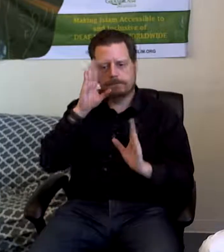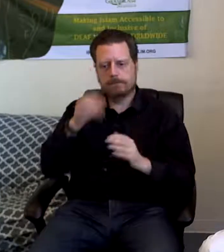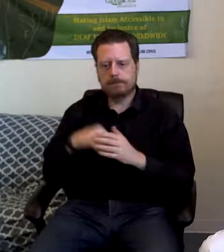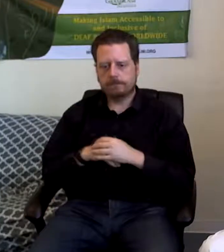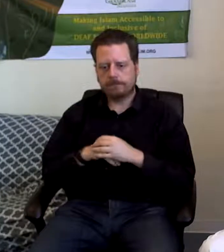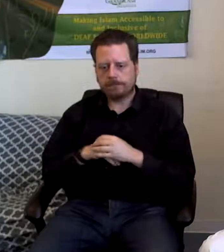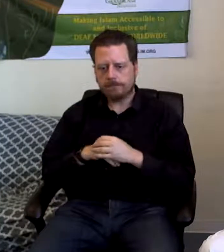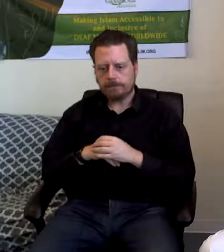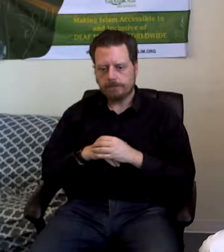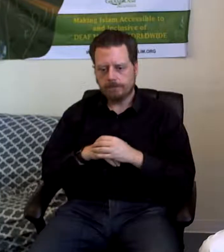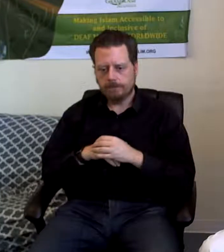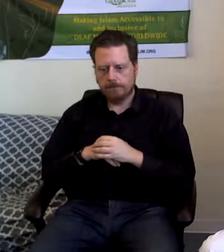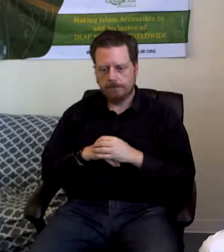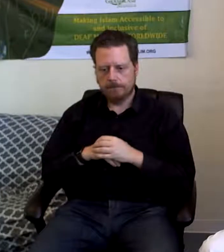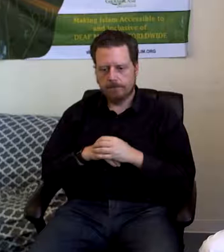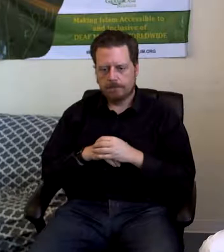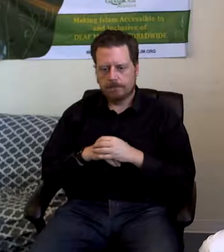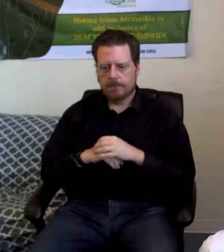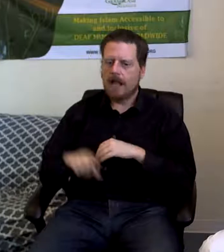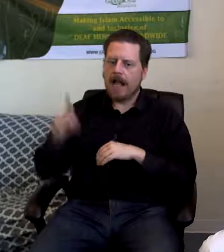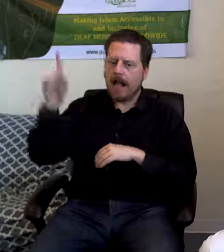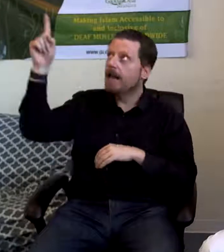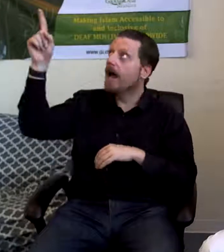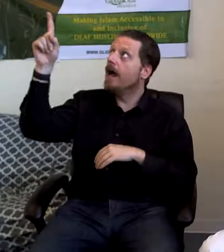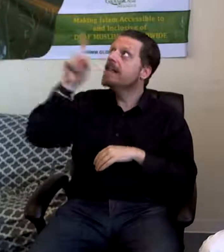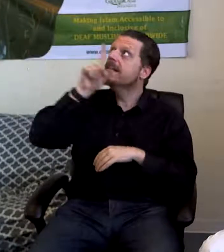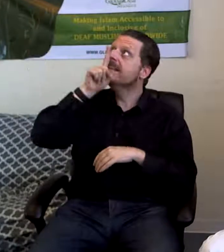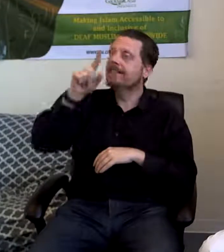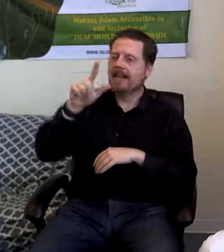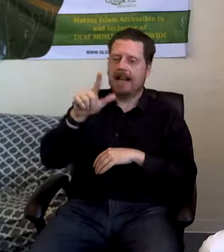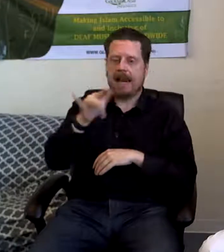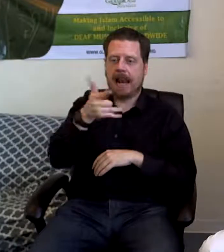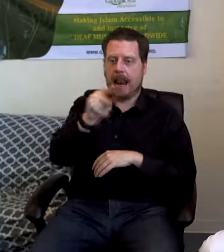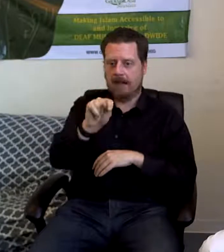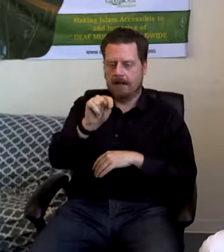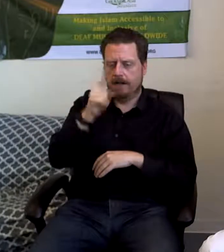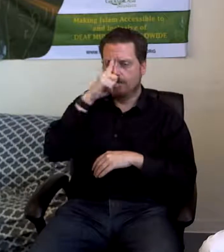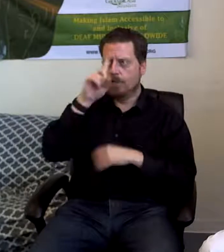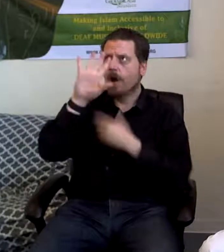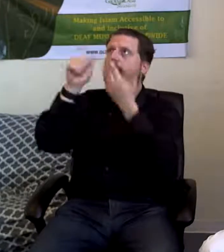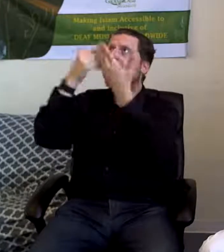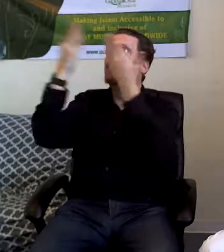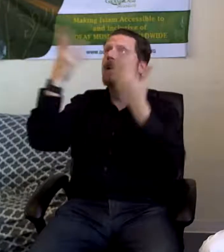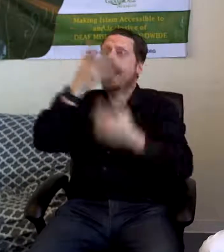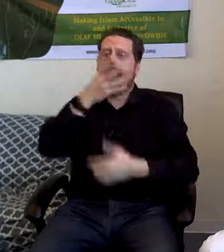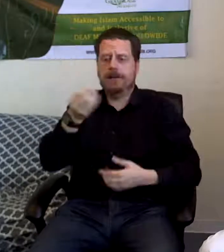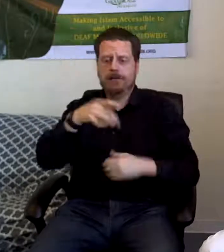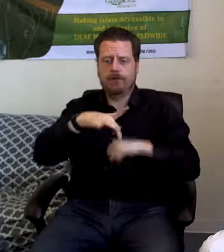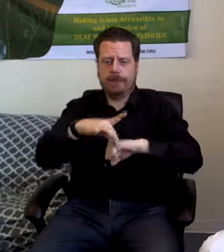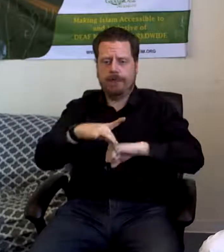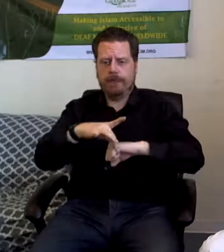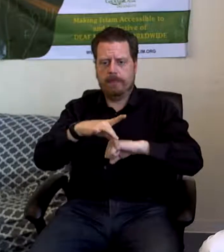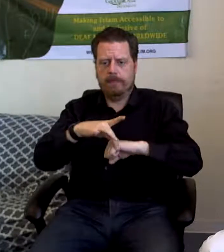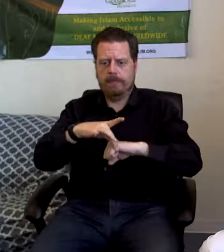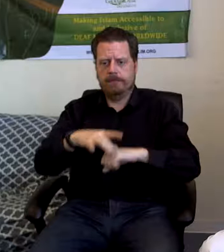says, Allah is the light of the heavens and the earth.